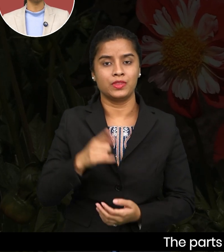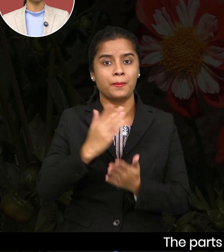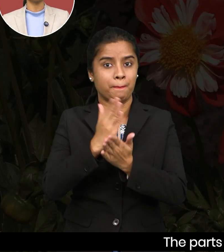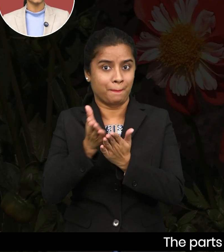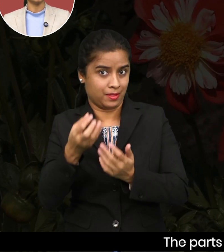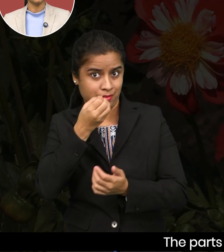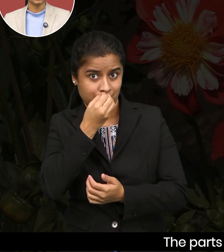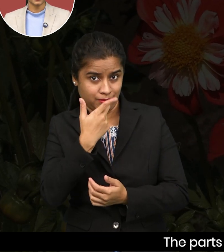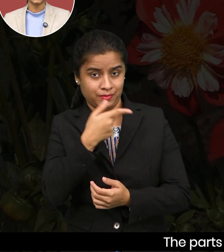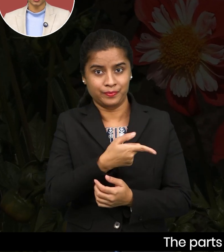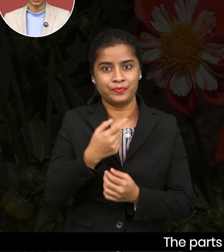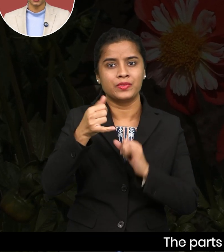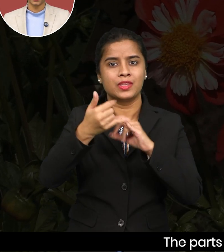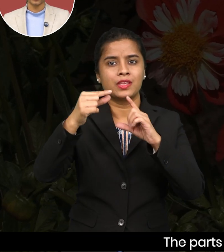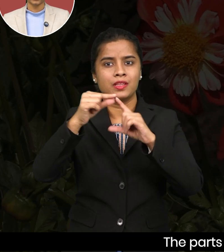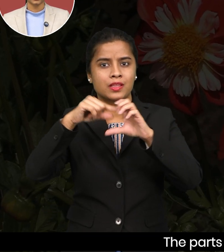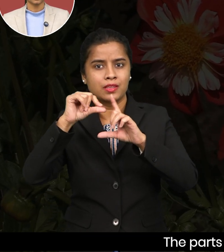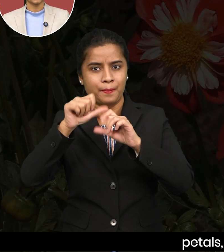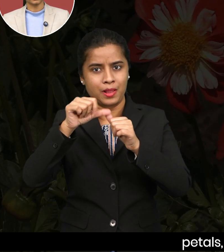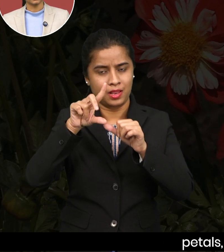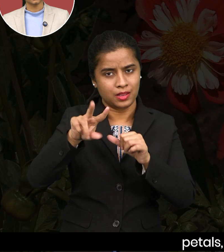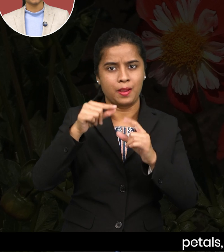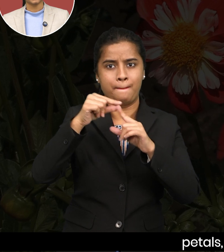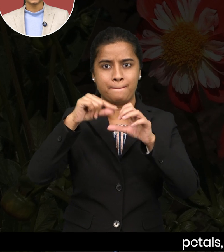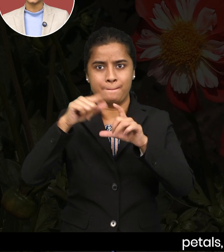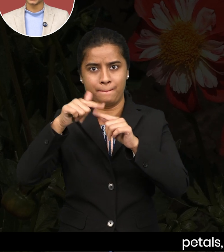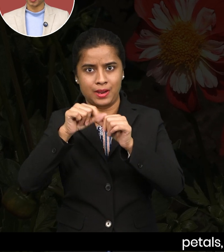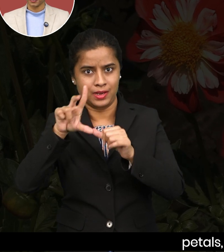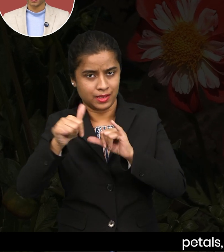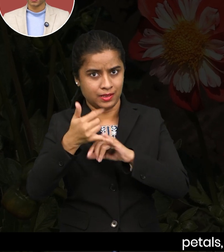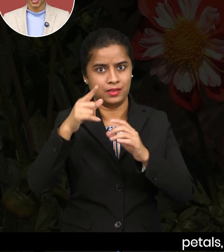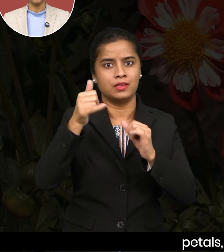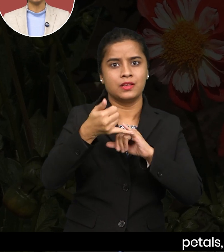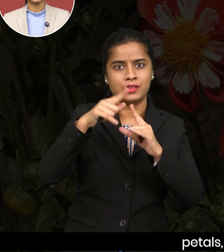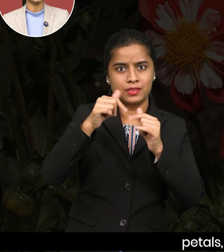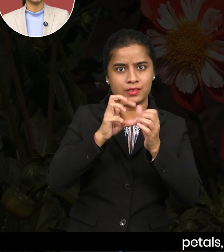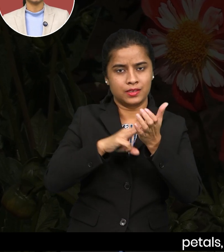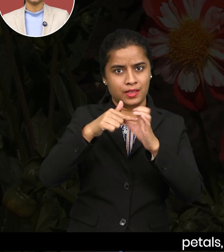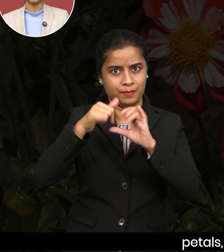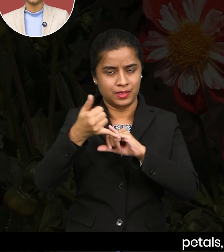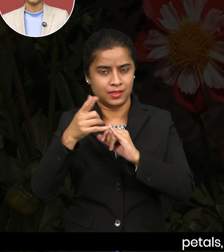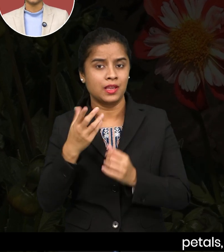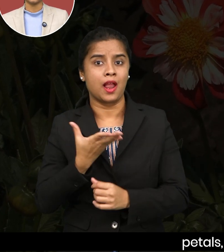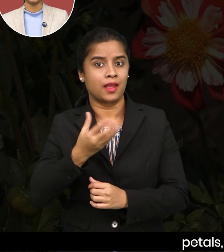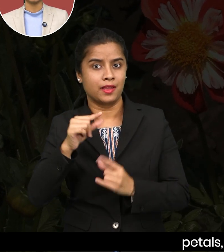The parts of a flower are sepals, petals, stamen, and pistil.